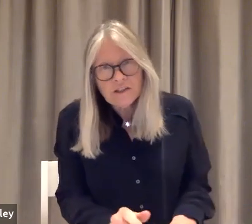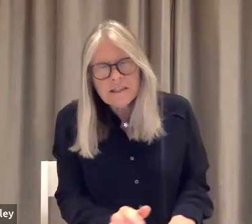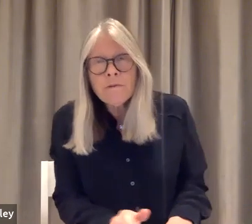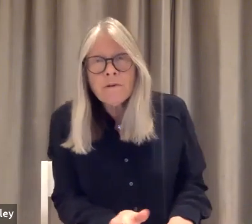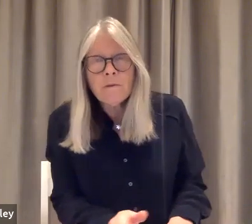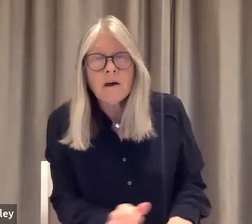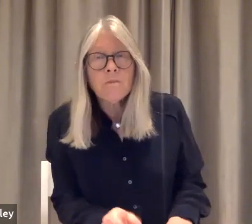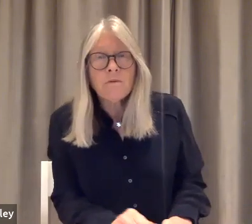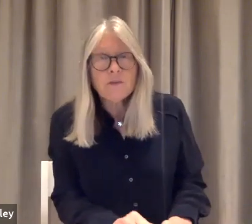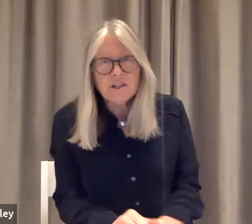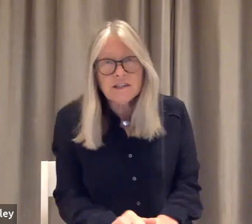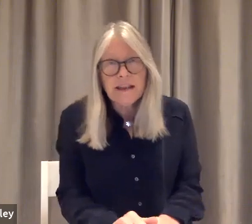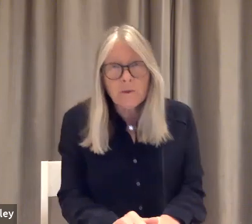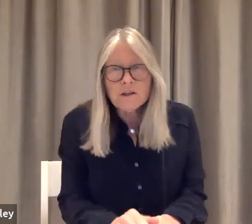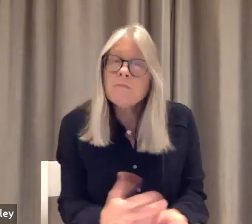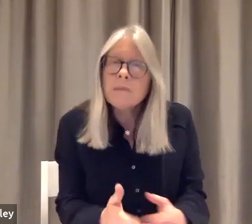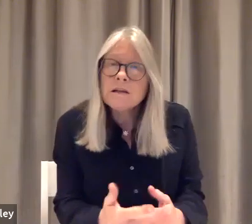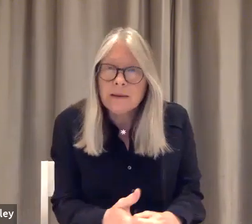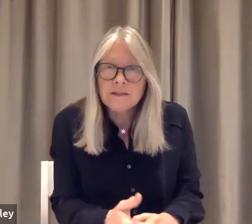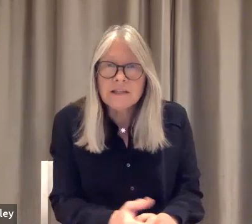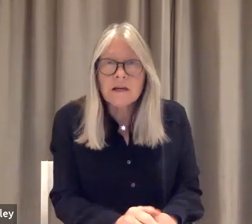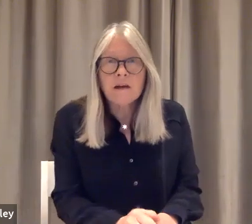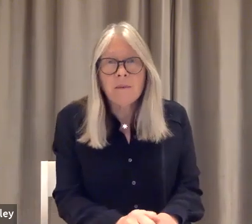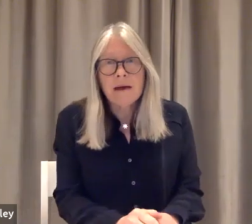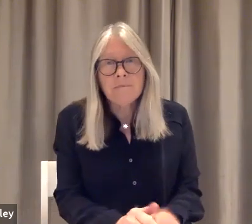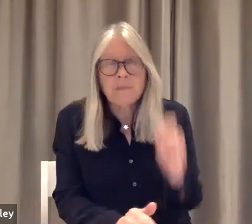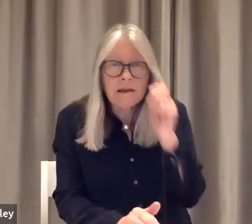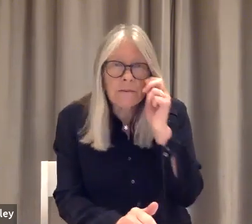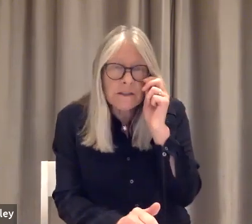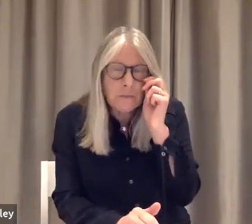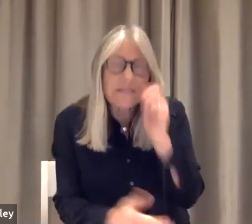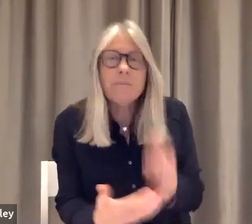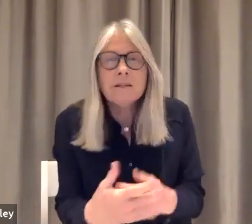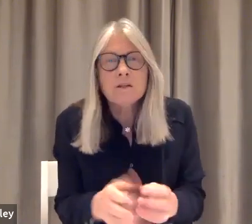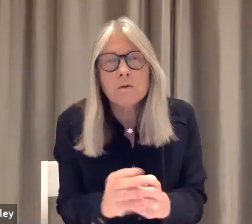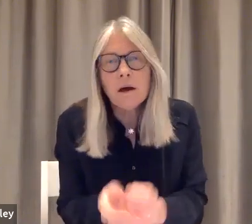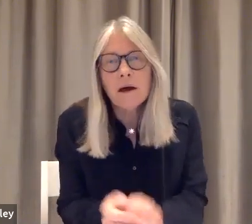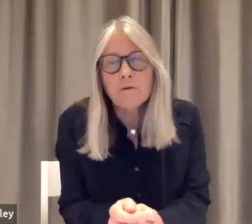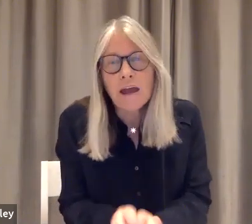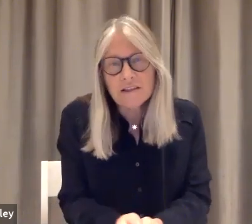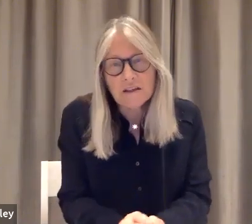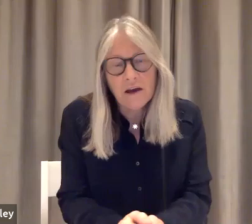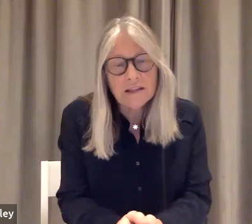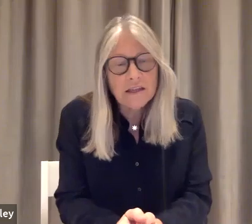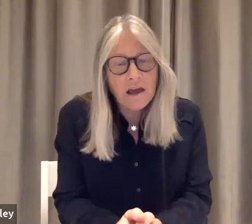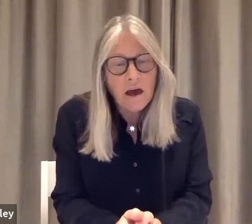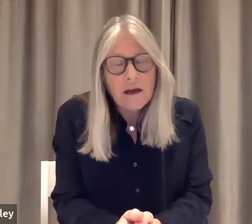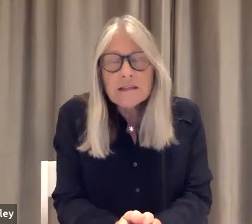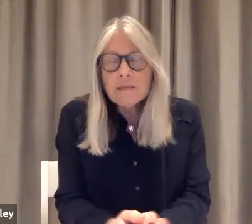Some of them have come from British Sign Language and then been adapted to kind of perhaps make them a little bit simpler to create the signs. Some of it